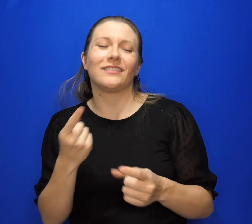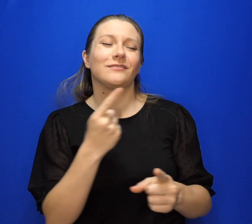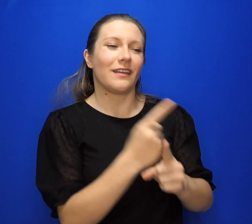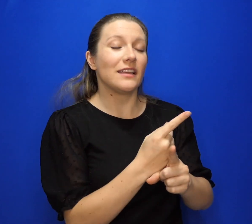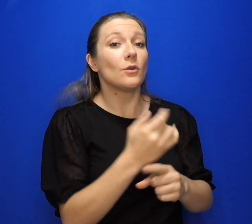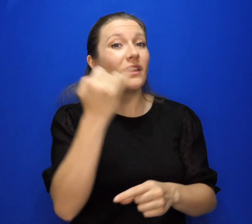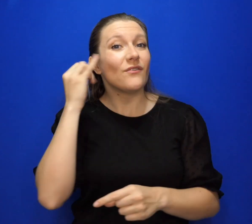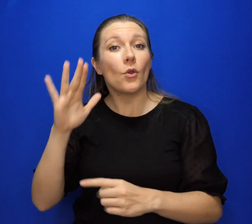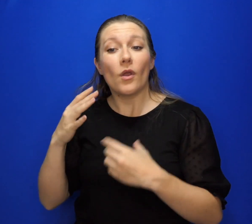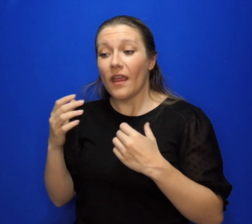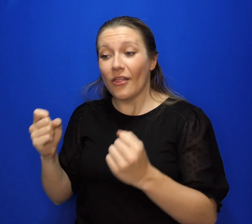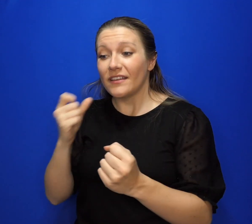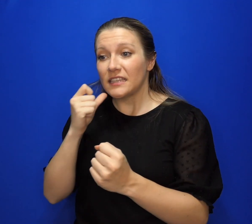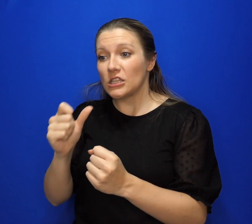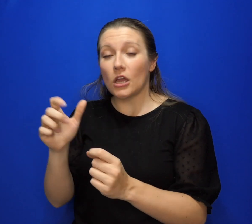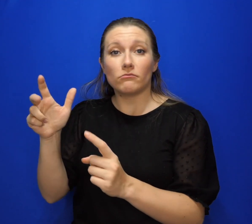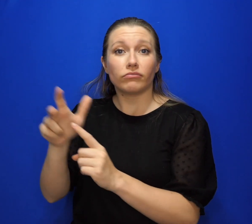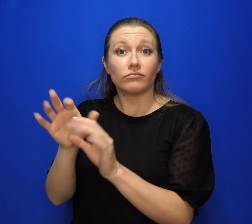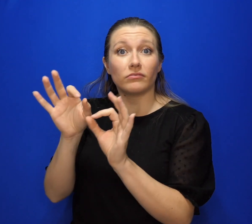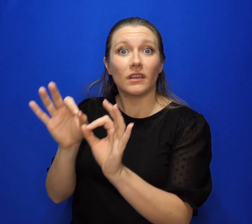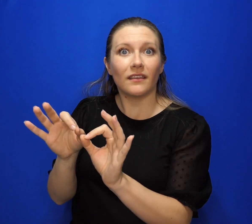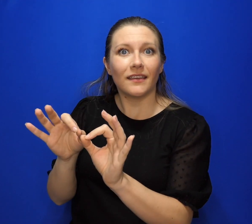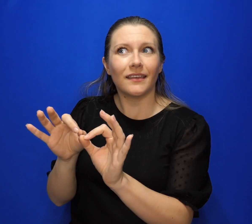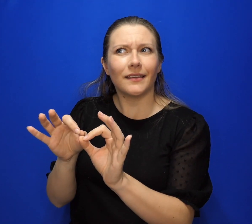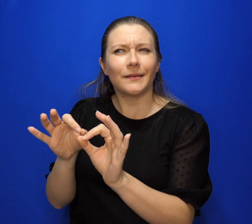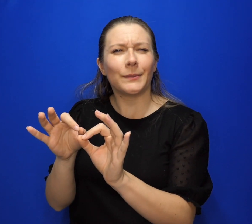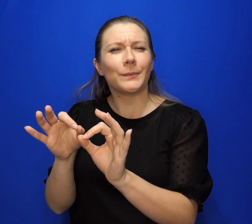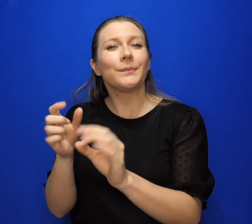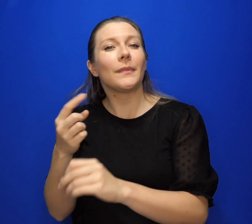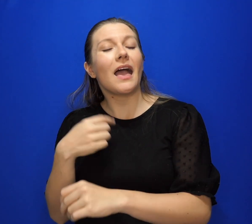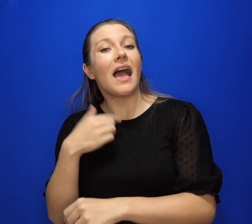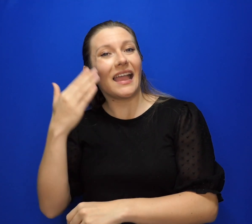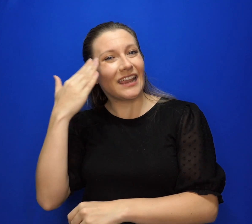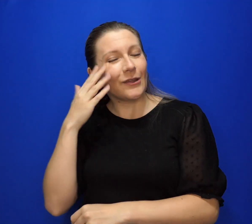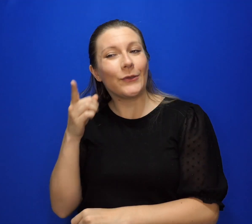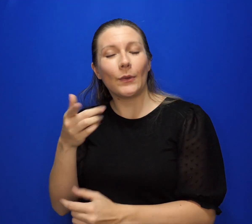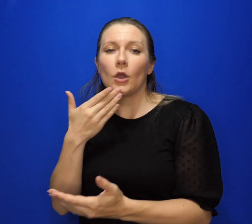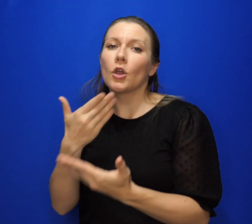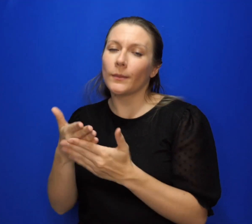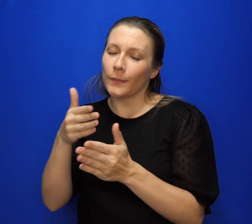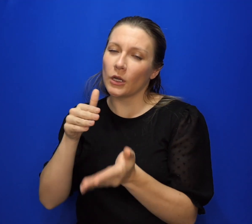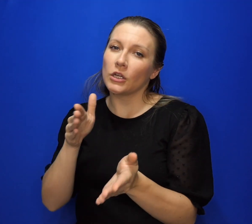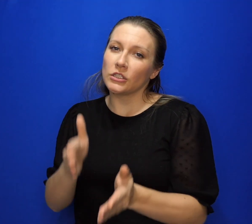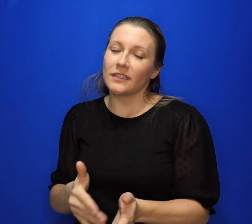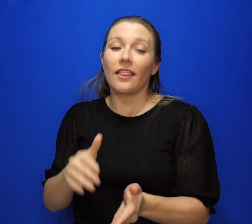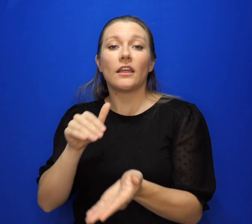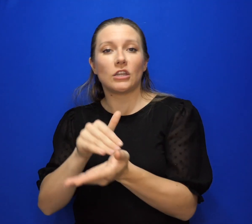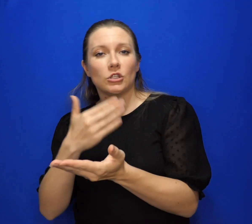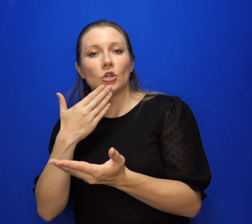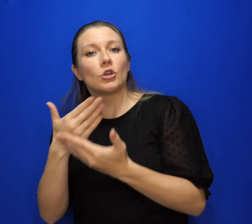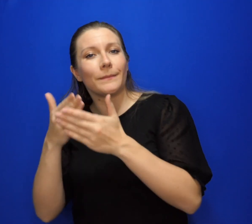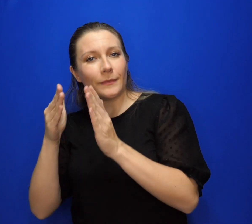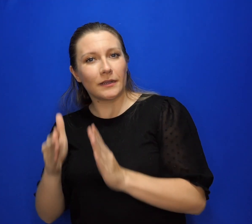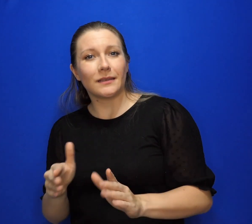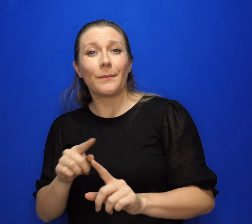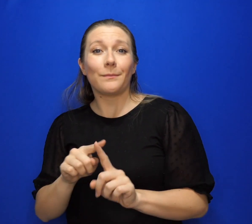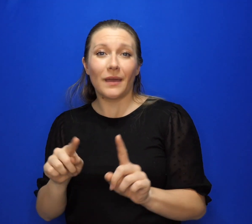good person and the doctor's a good person, but it's okay to expect better, I guess is what I'm saying. Absolutely. Yeah. And if you're